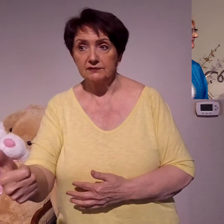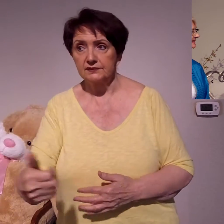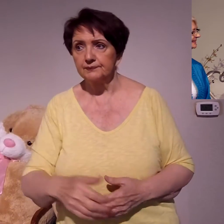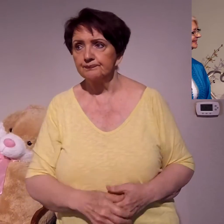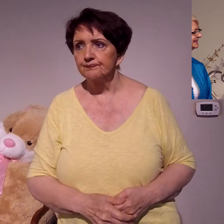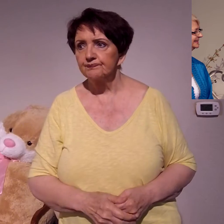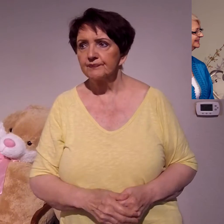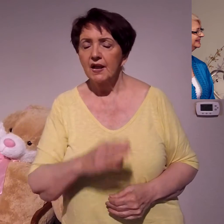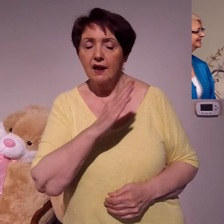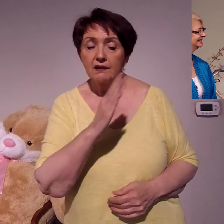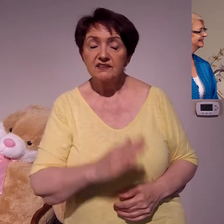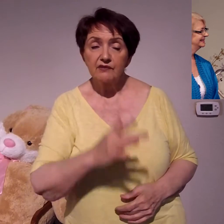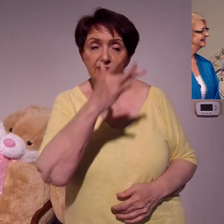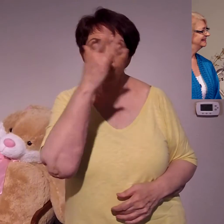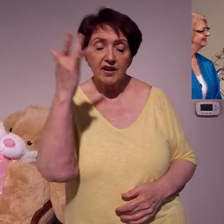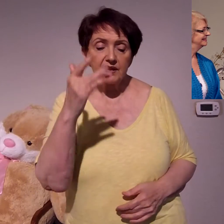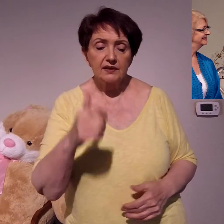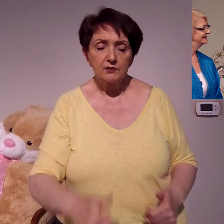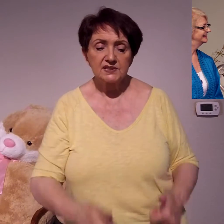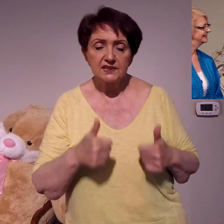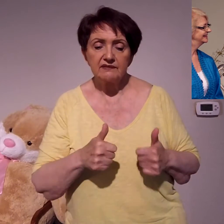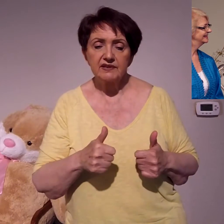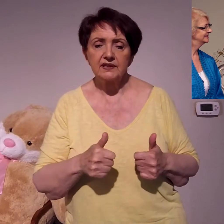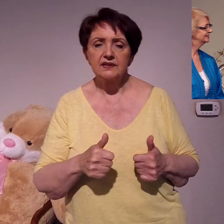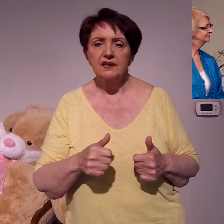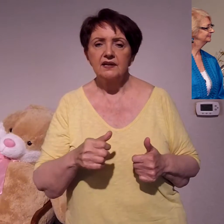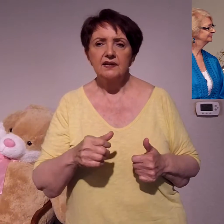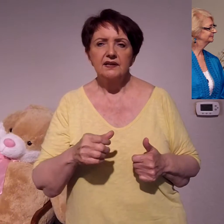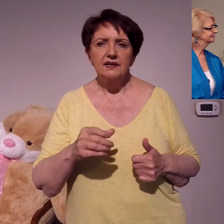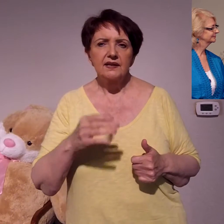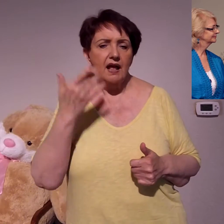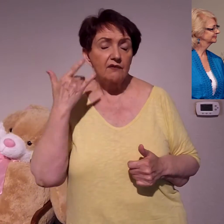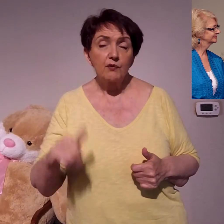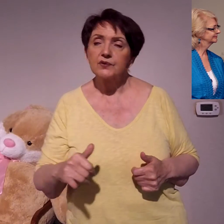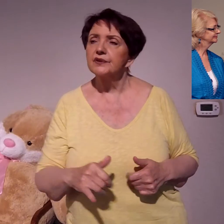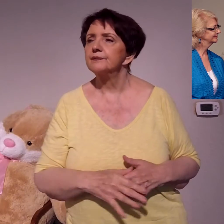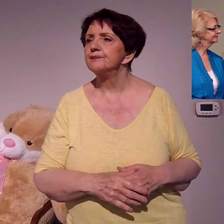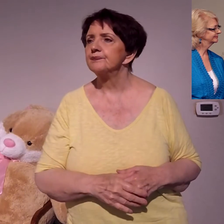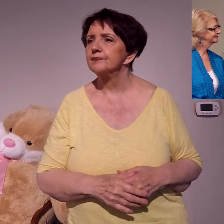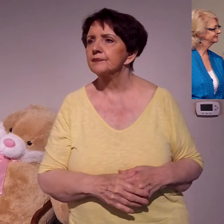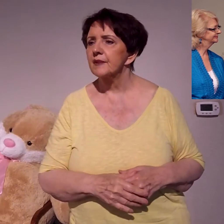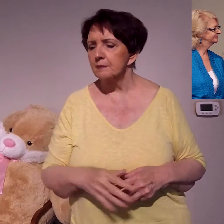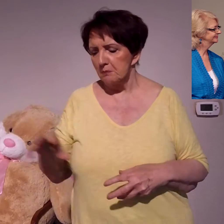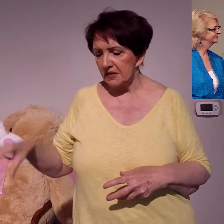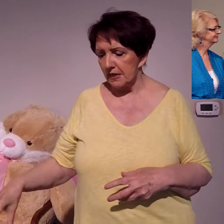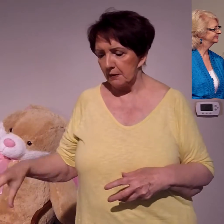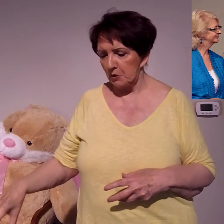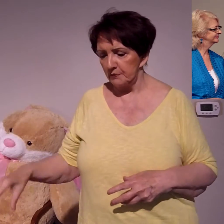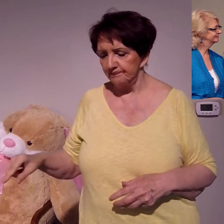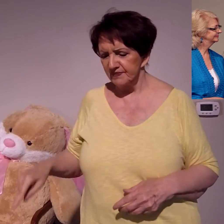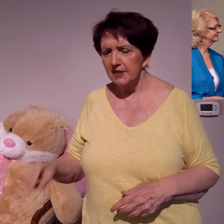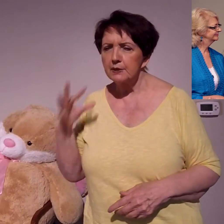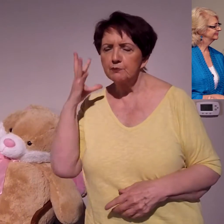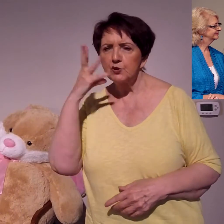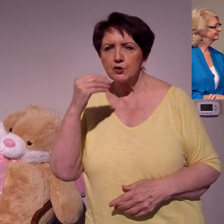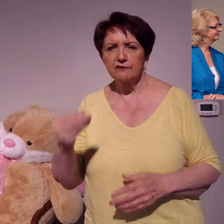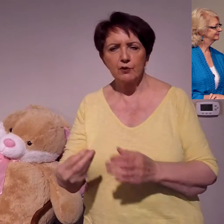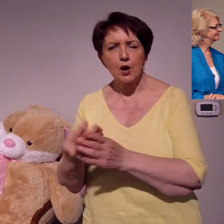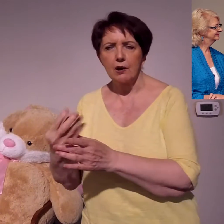I'll never forget when I was living in the hills of Oakland, California, the next door neighbor had this beautiful garden,